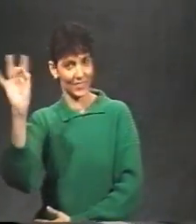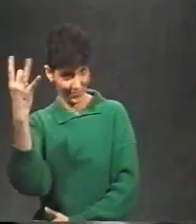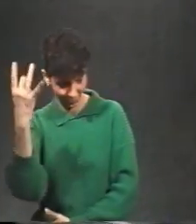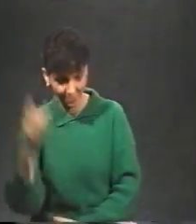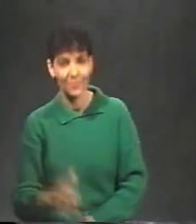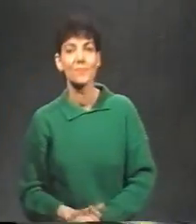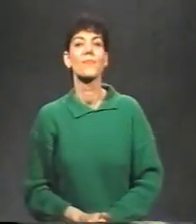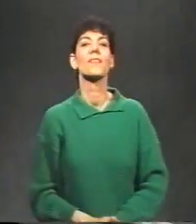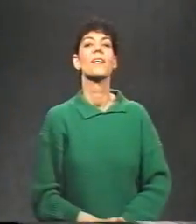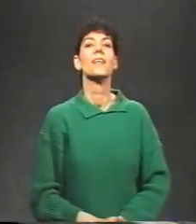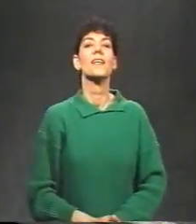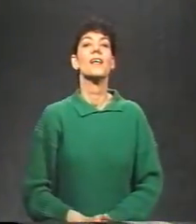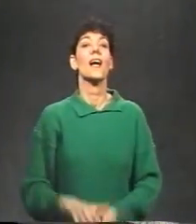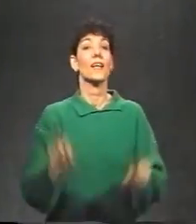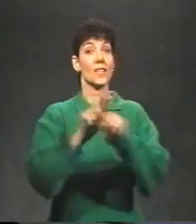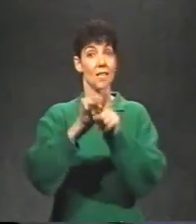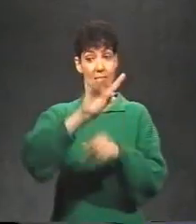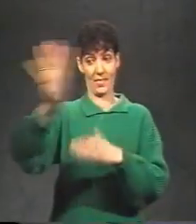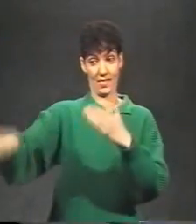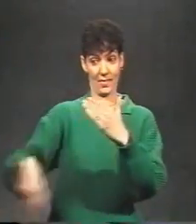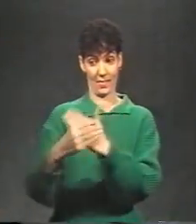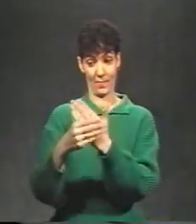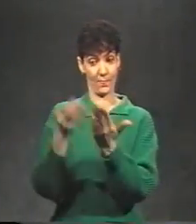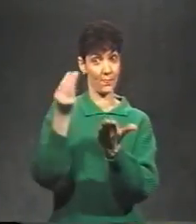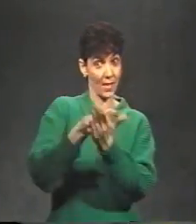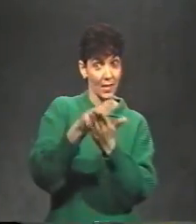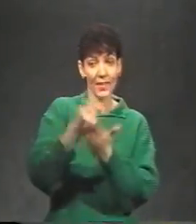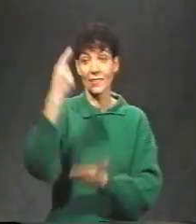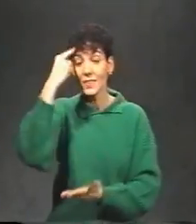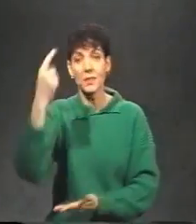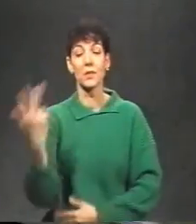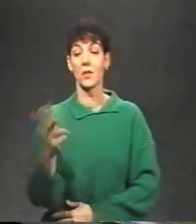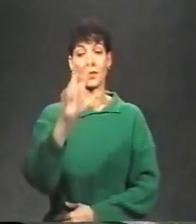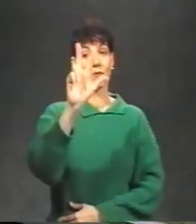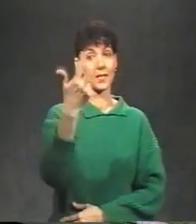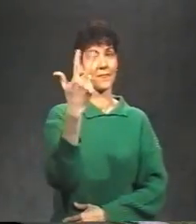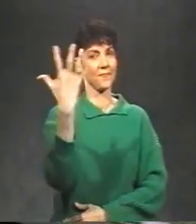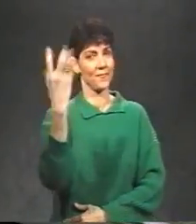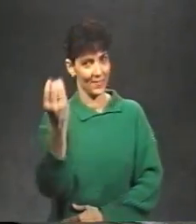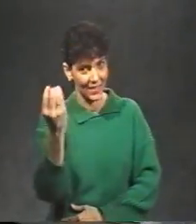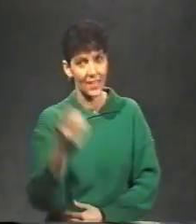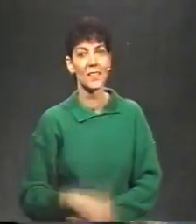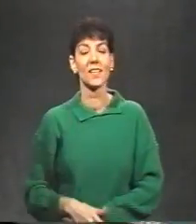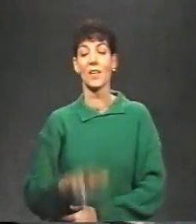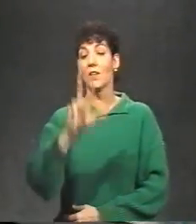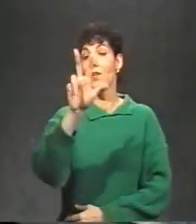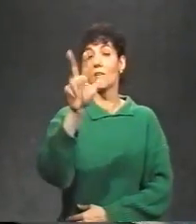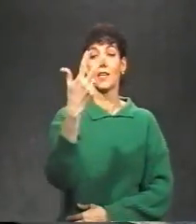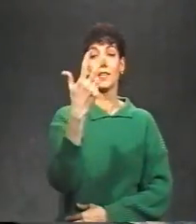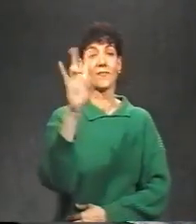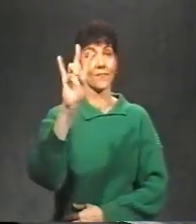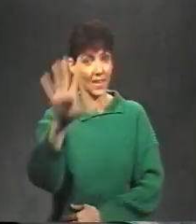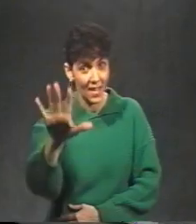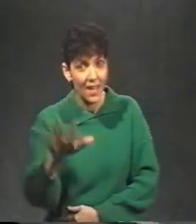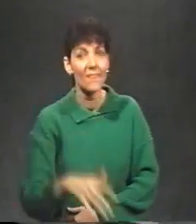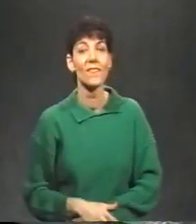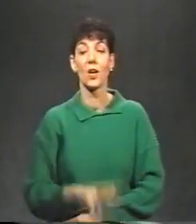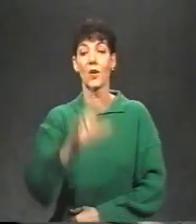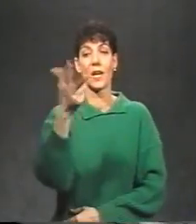hand is parallel to the floor. For dollars, the hand is perpendicular to the floor. When cents are added, the